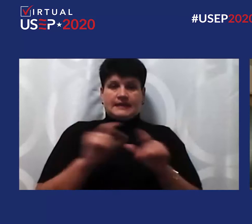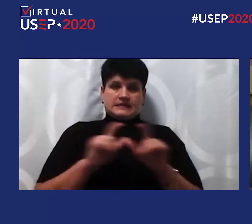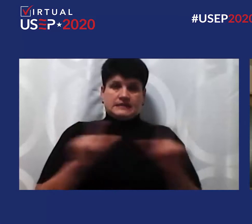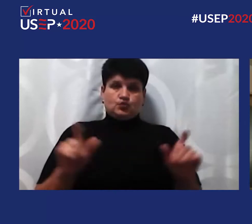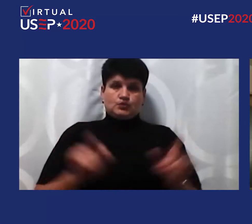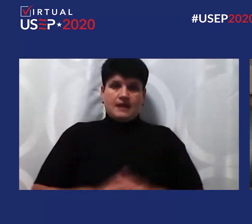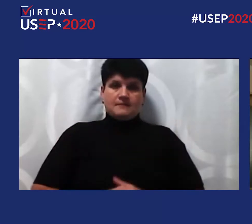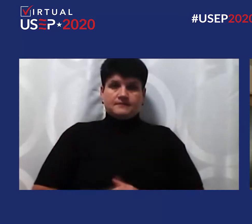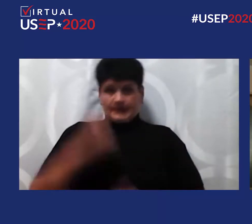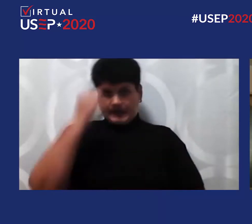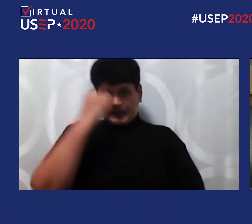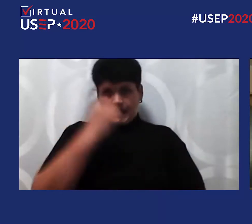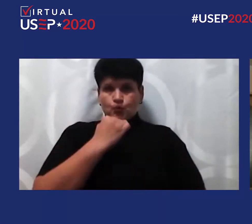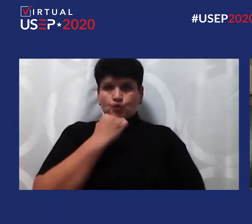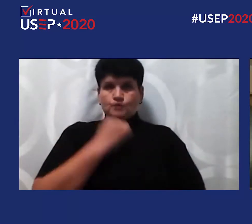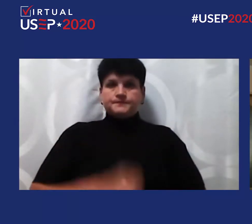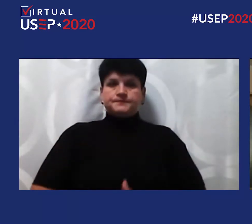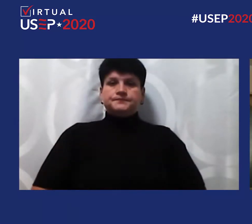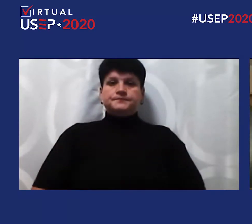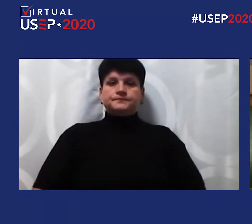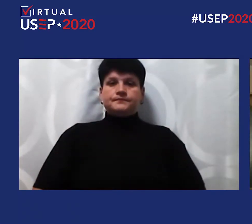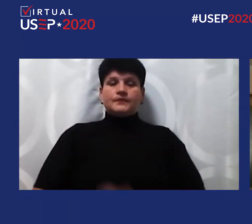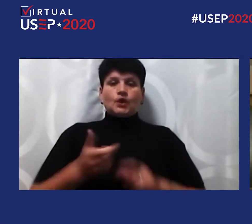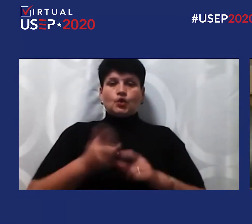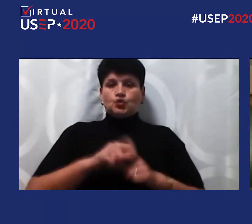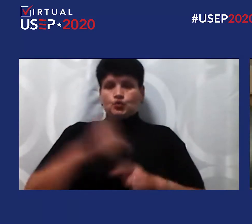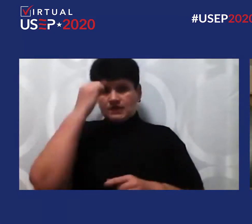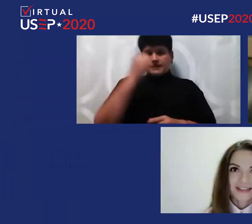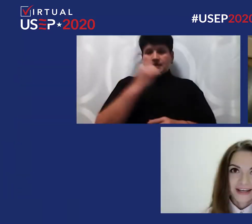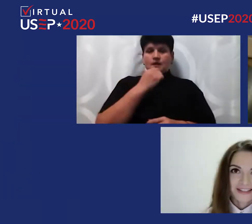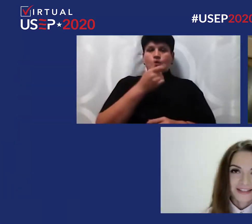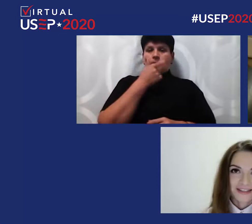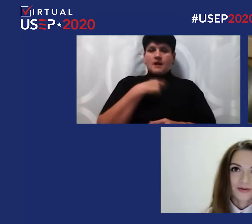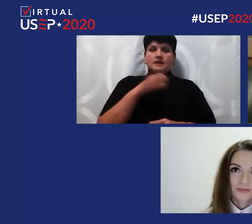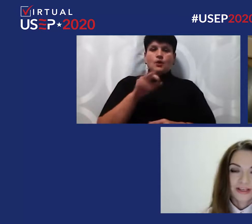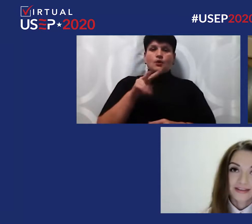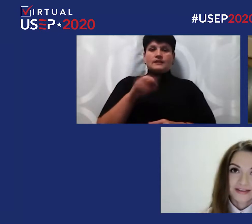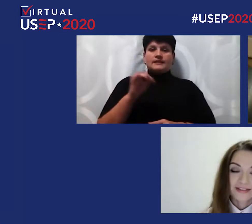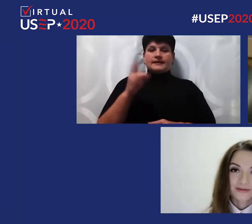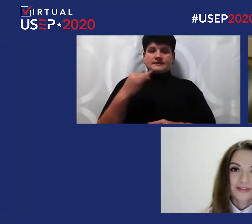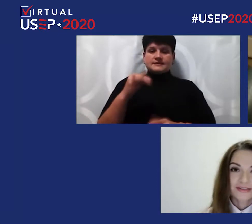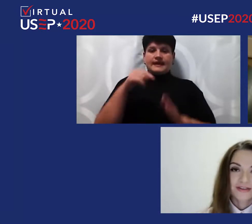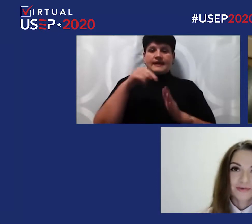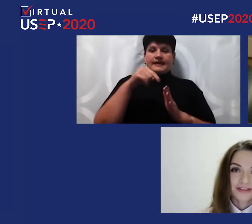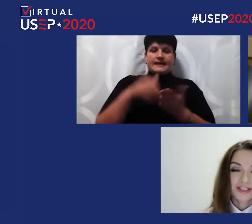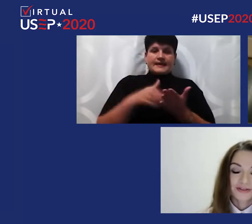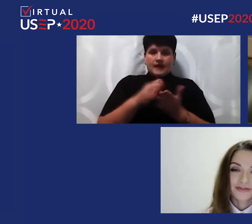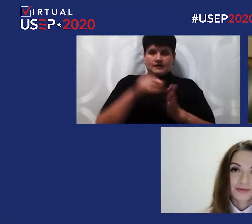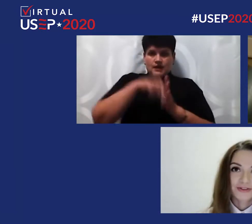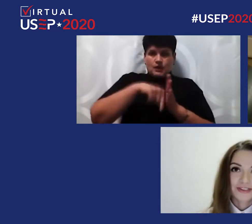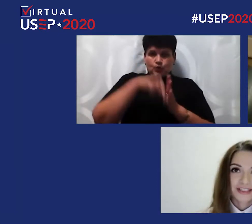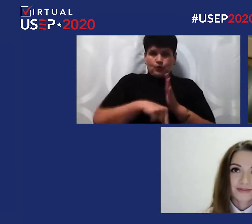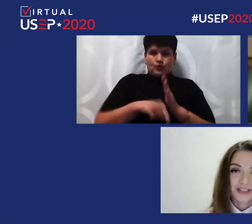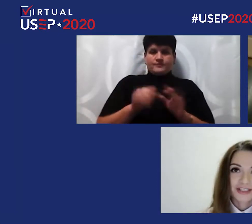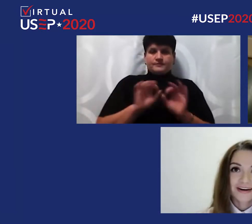um, lobbying machines and not true democratic institutions. Thank you. Thank you, Ms. Alexei, for